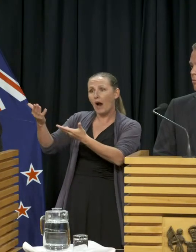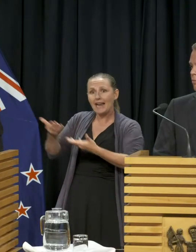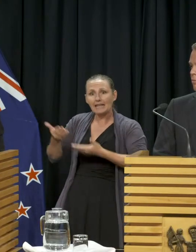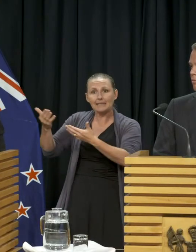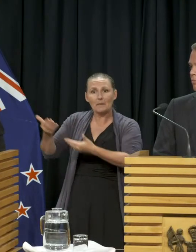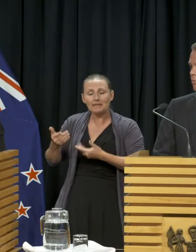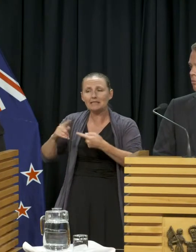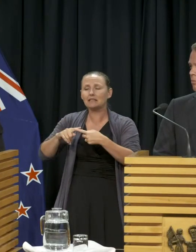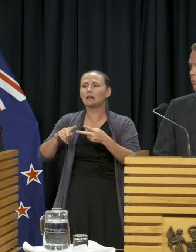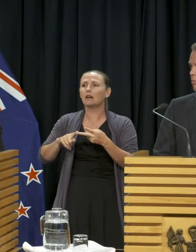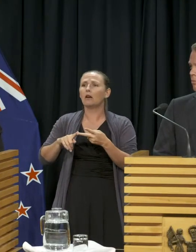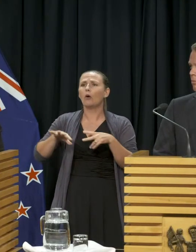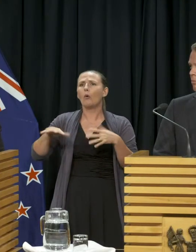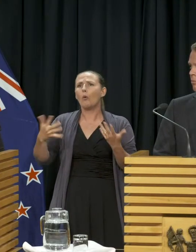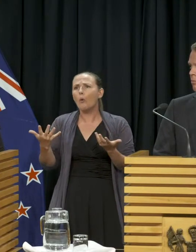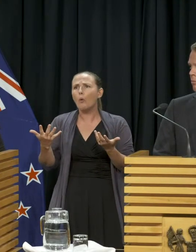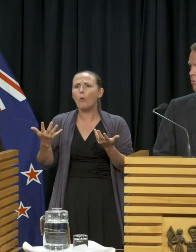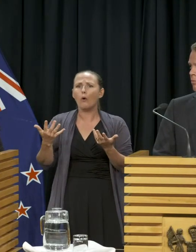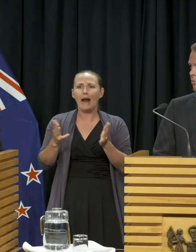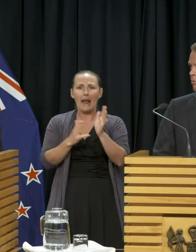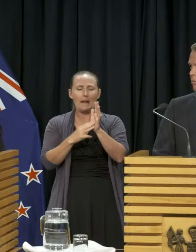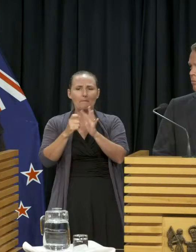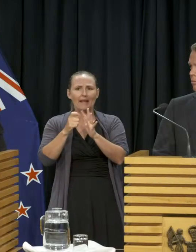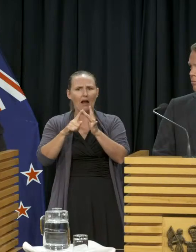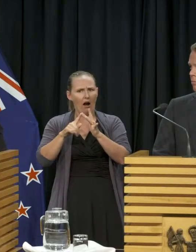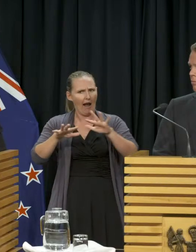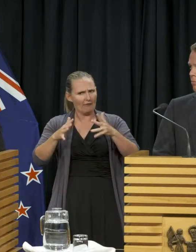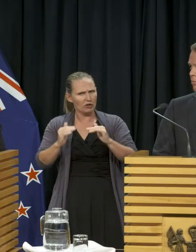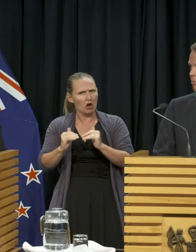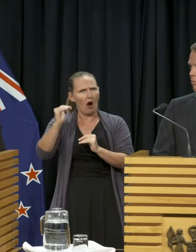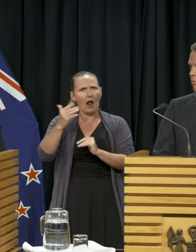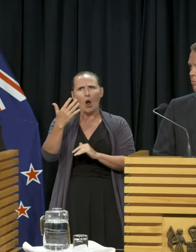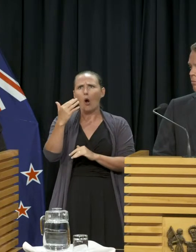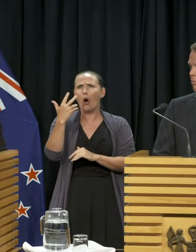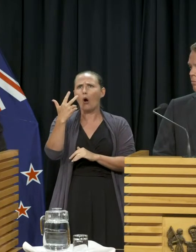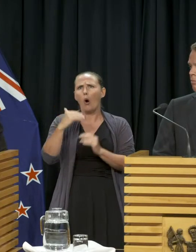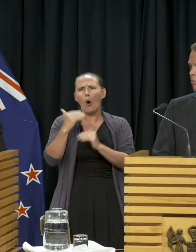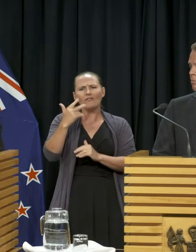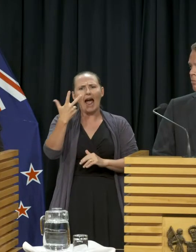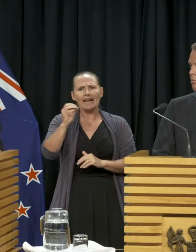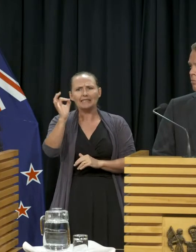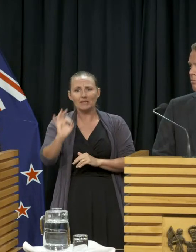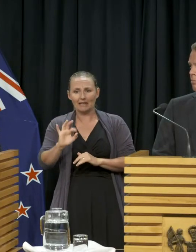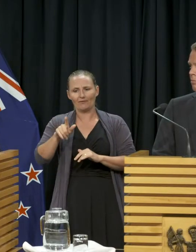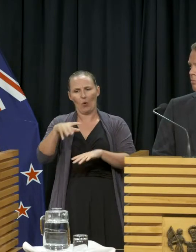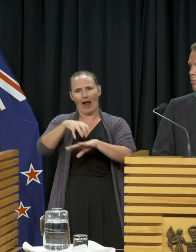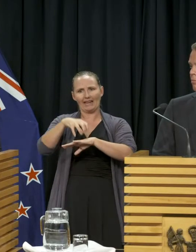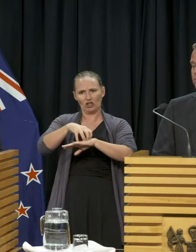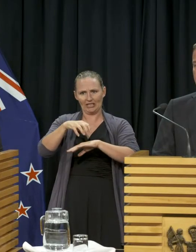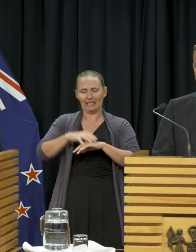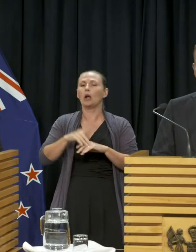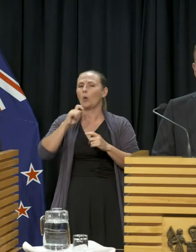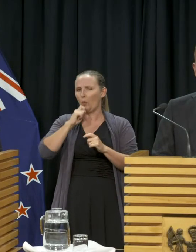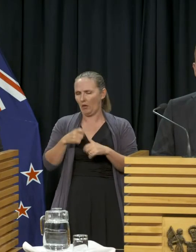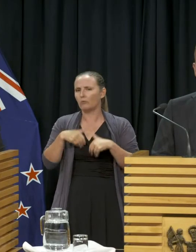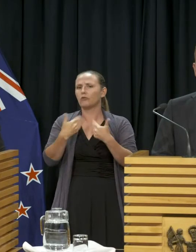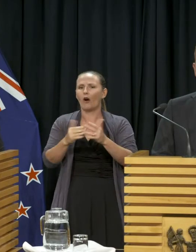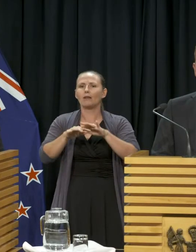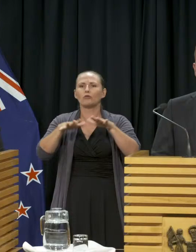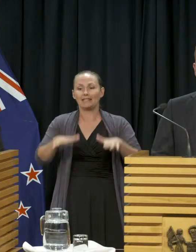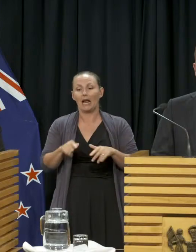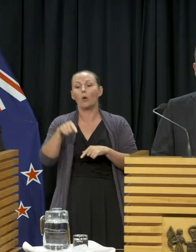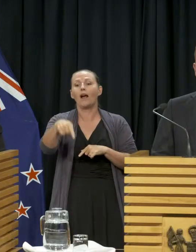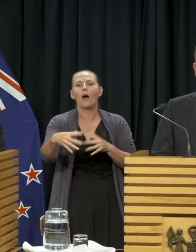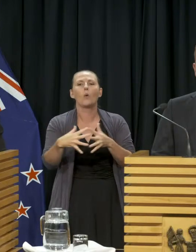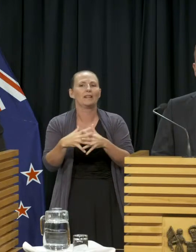MPI, very high. Immigration, again. On average, my recollection is over 80% for those agencies, but we'll provide that breakdown of the latest on